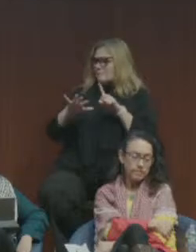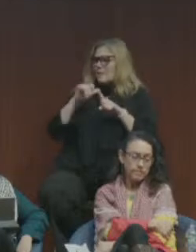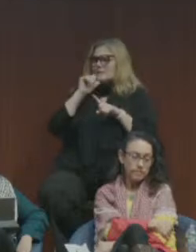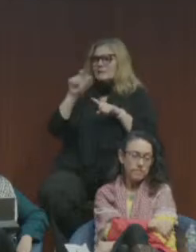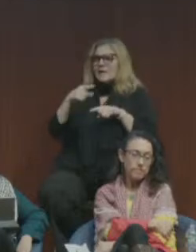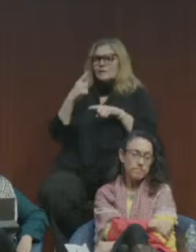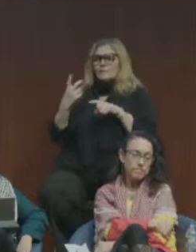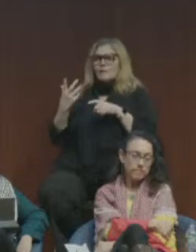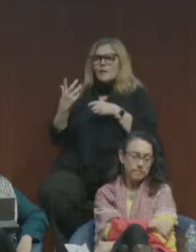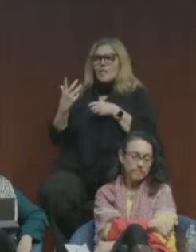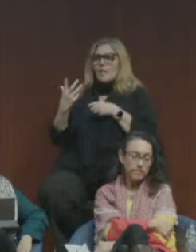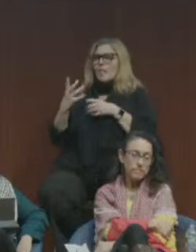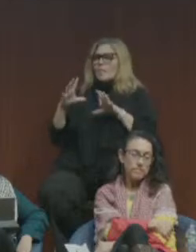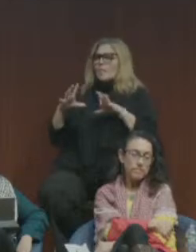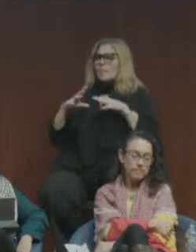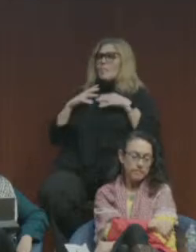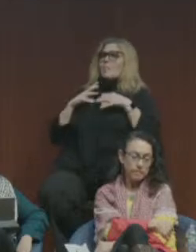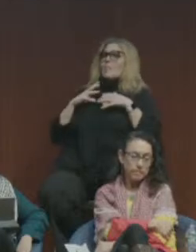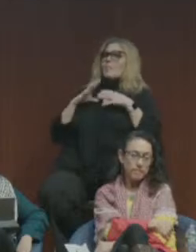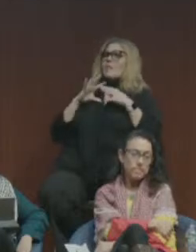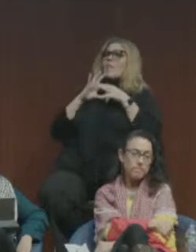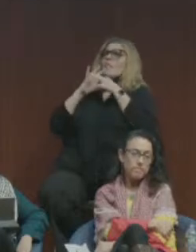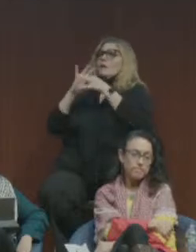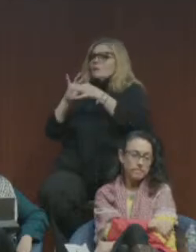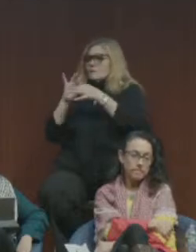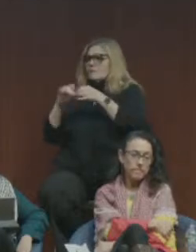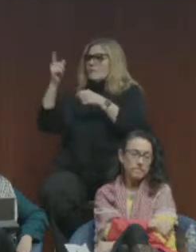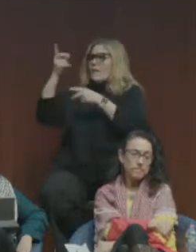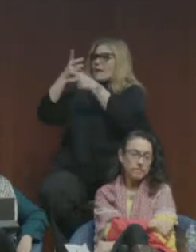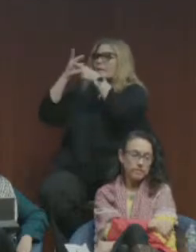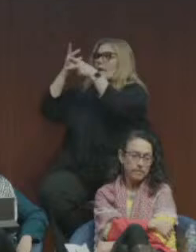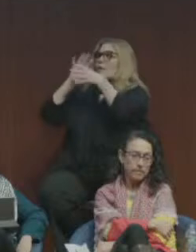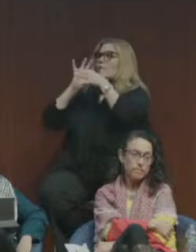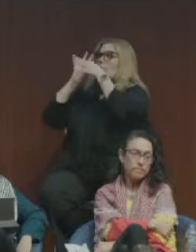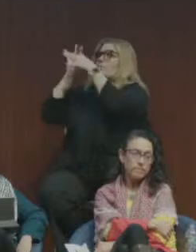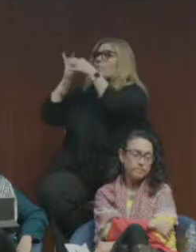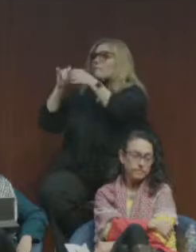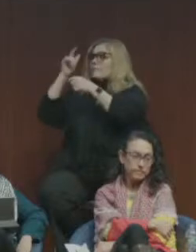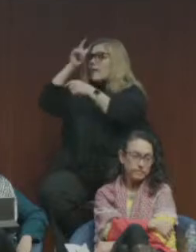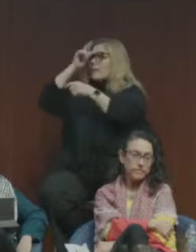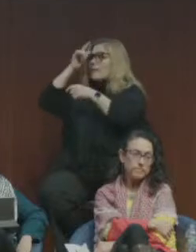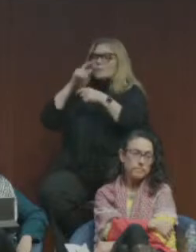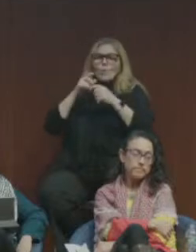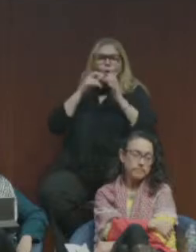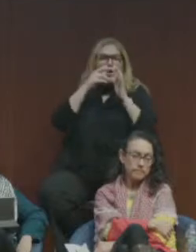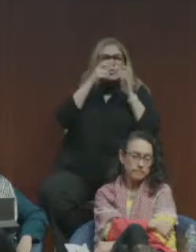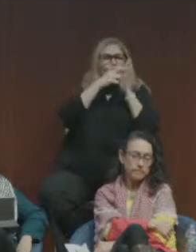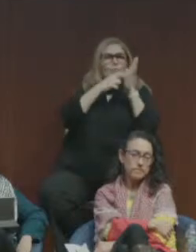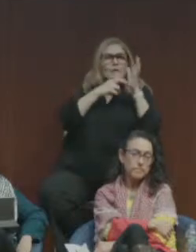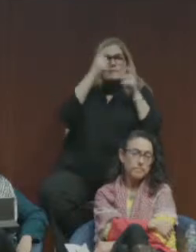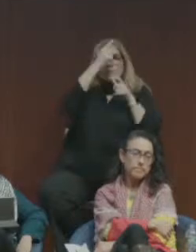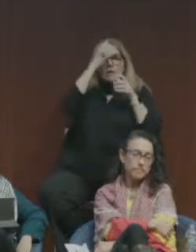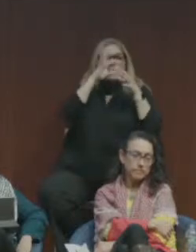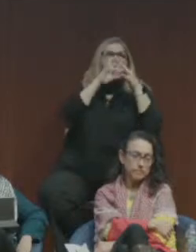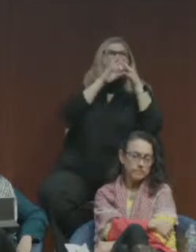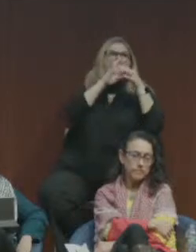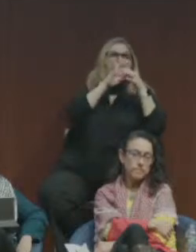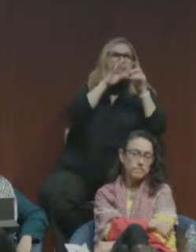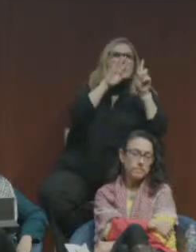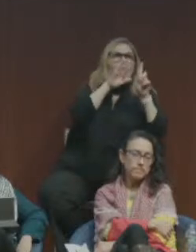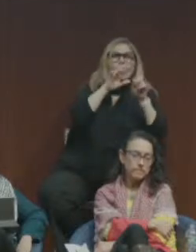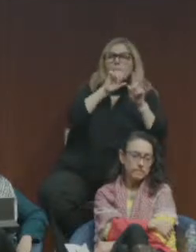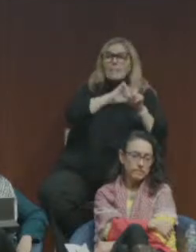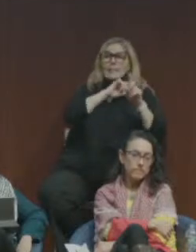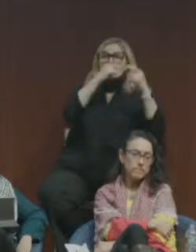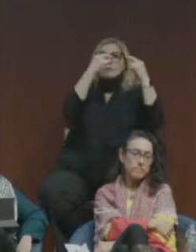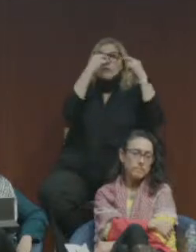to be absorbed by the logic of care from above, by the logic of regulation, by the logic of policing, but